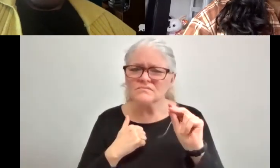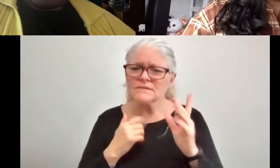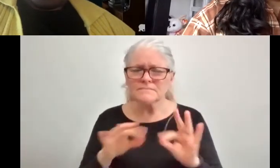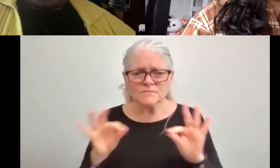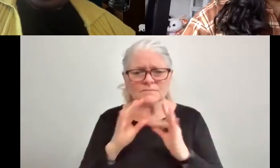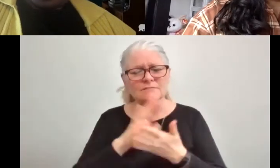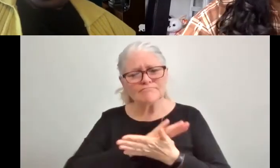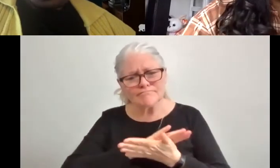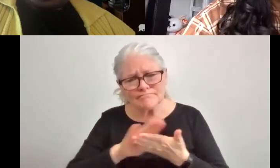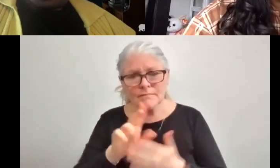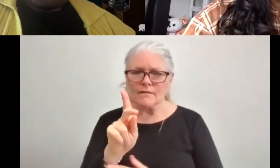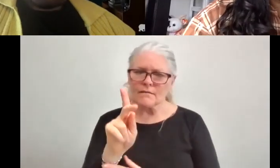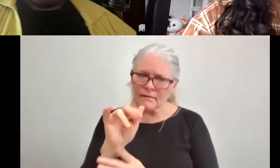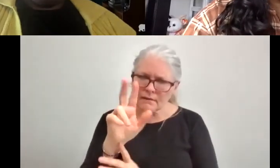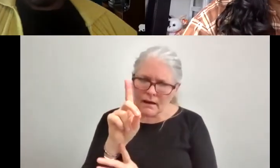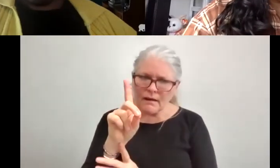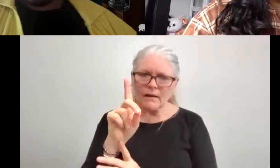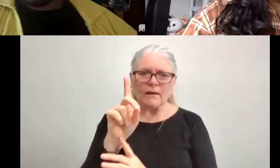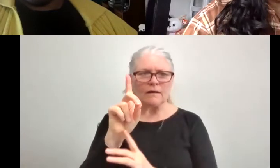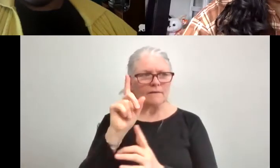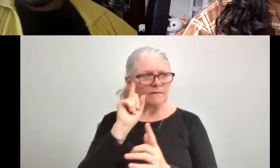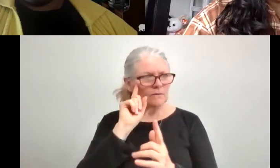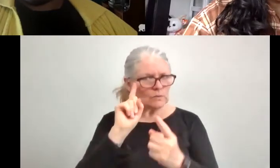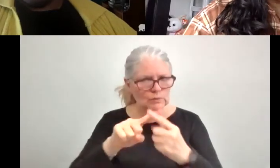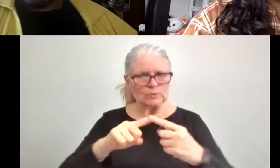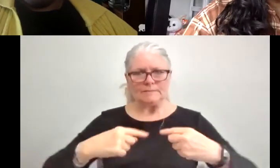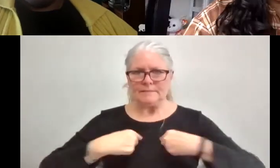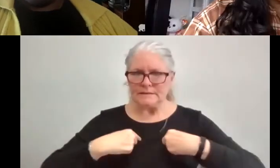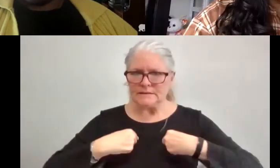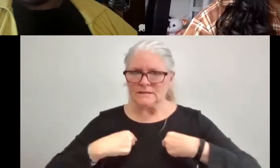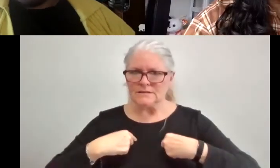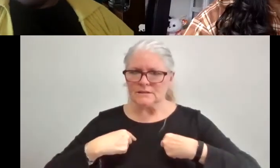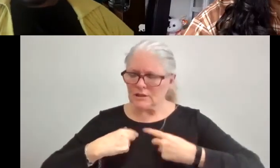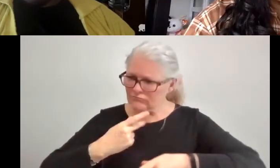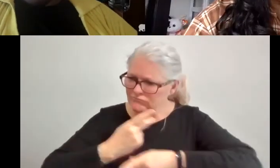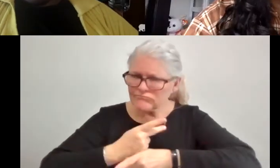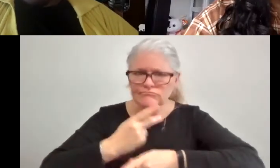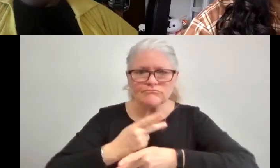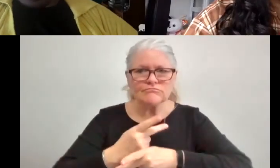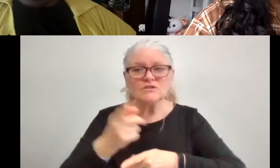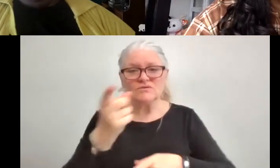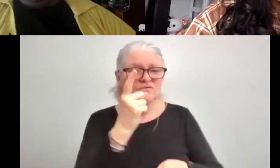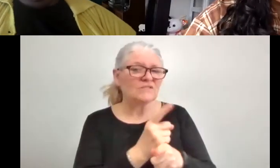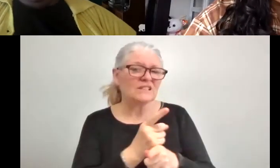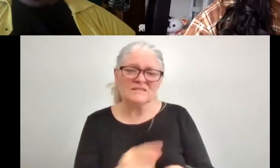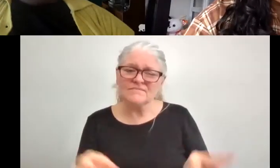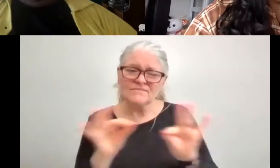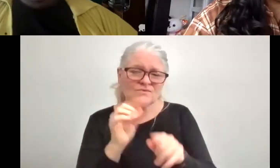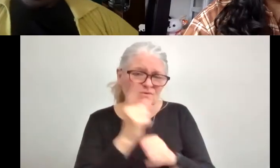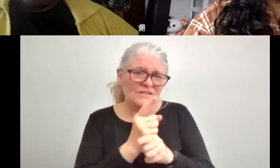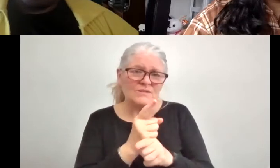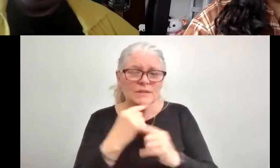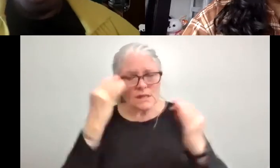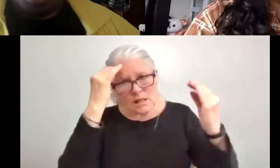Kindness is so important, especially to ourselves, because we grew up always like hating ourselves and repeating horrible things that we hear to ourselves.